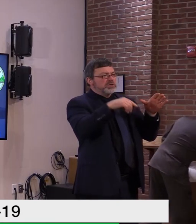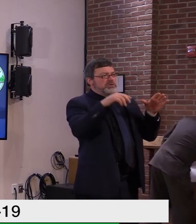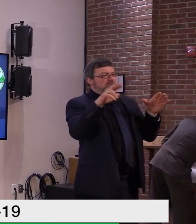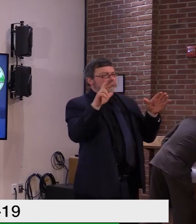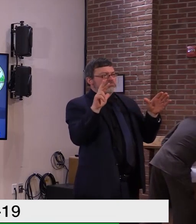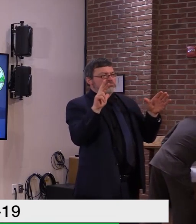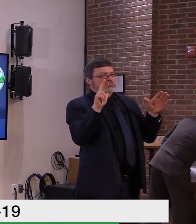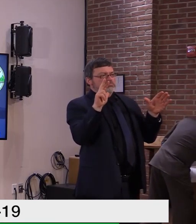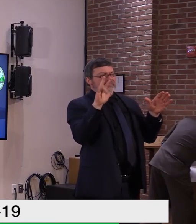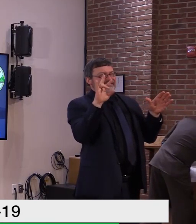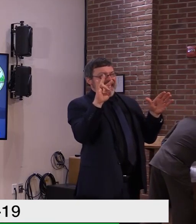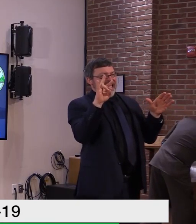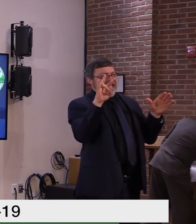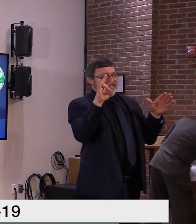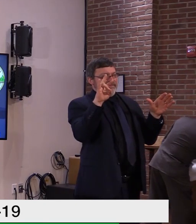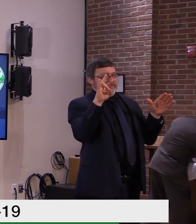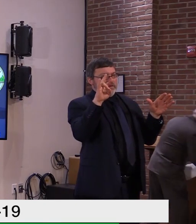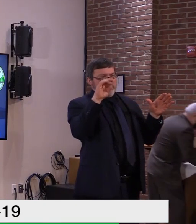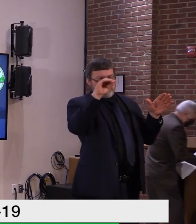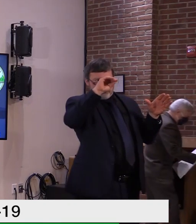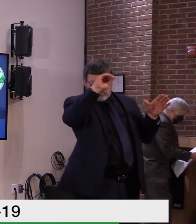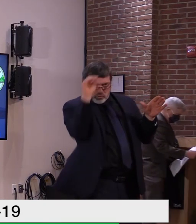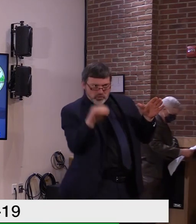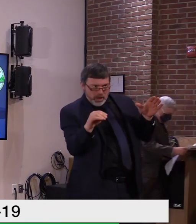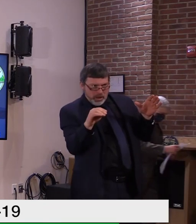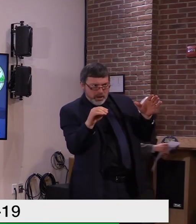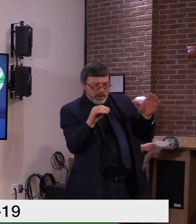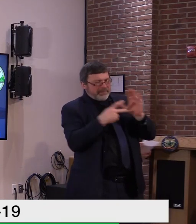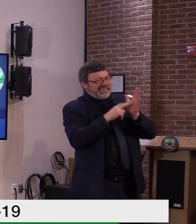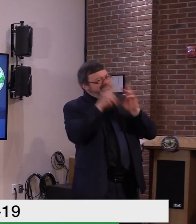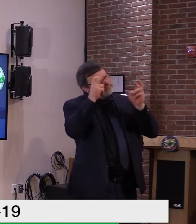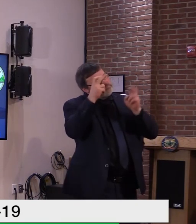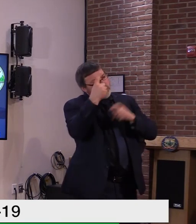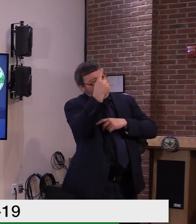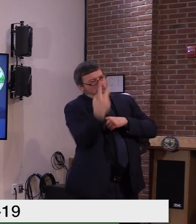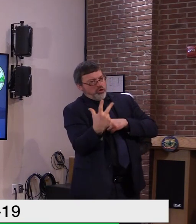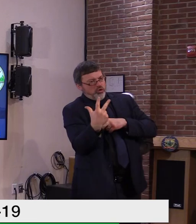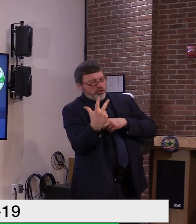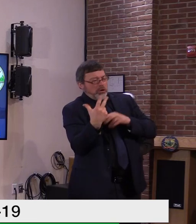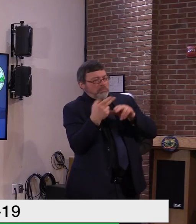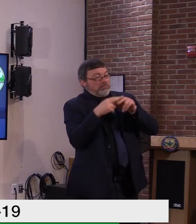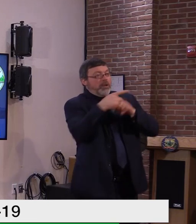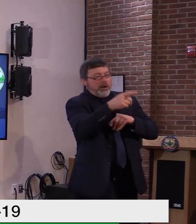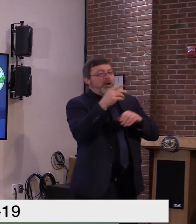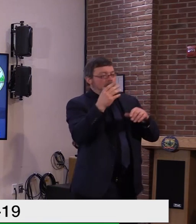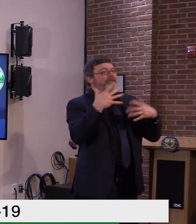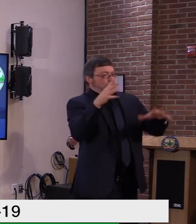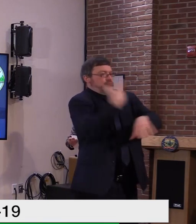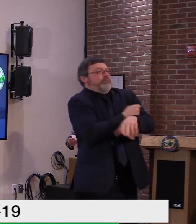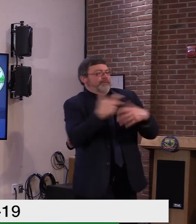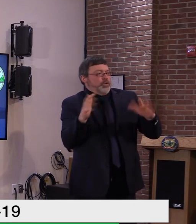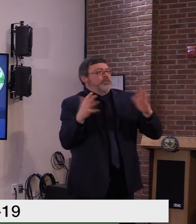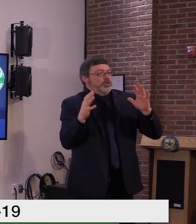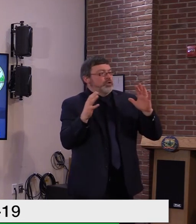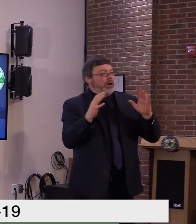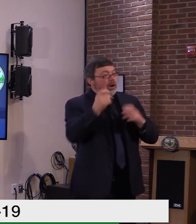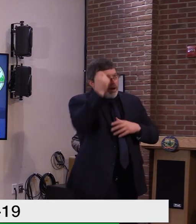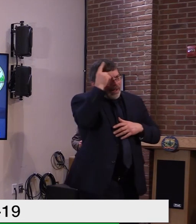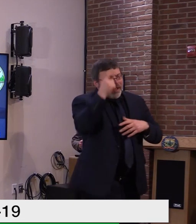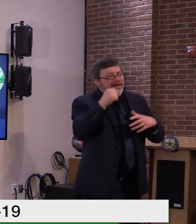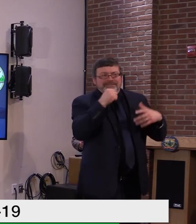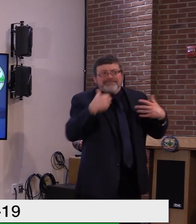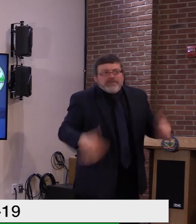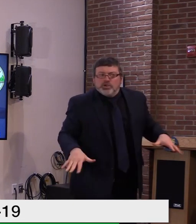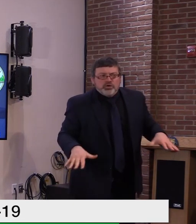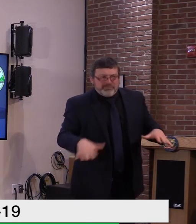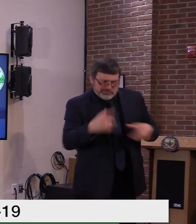been given the vaccines. So we have a ways to go, and certainly with the fewer amounts of